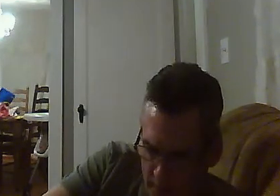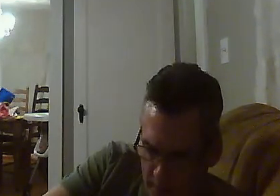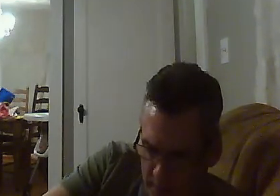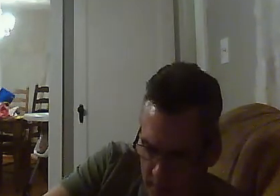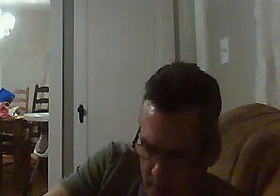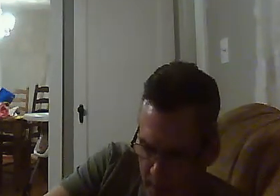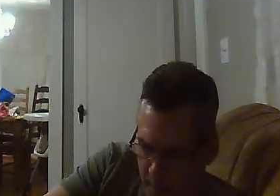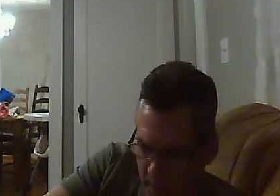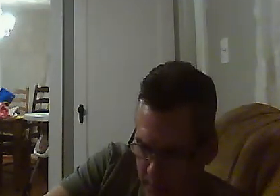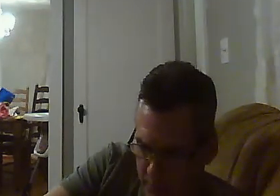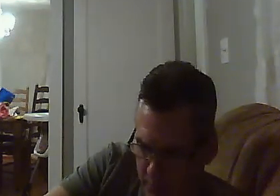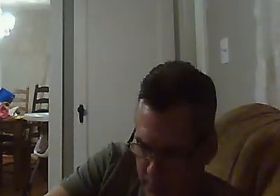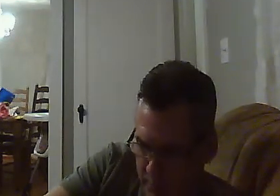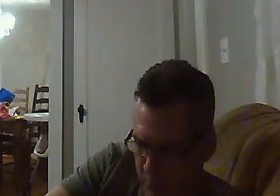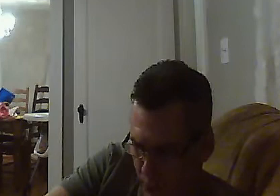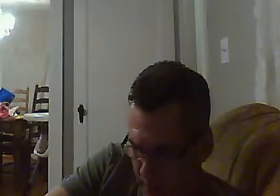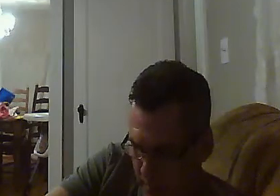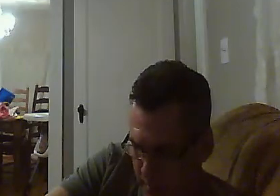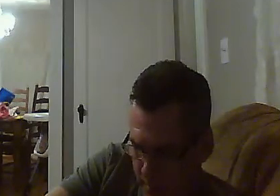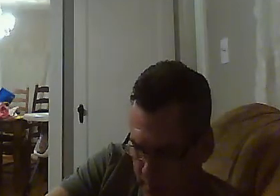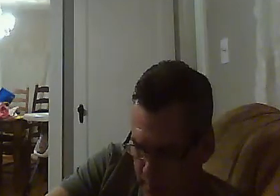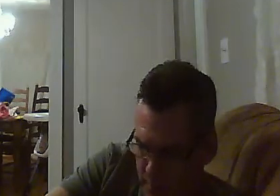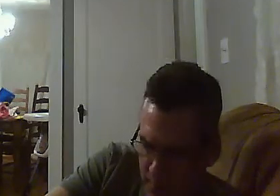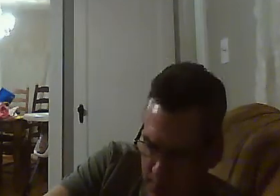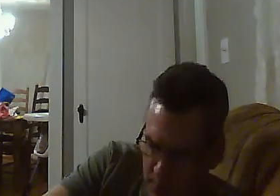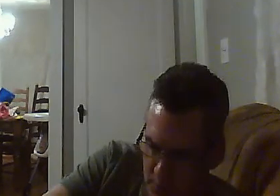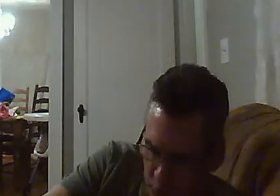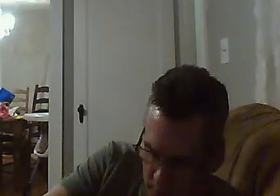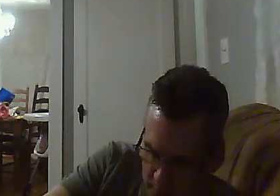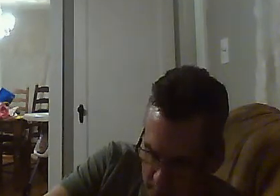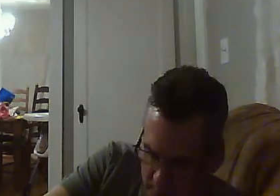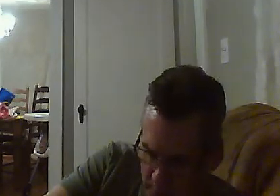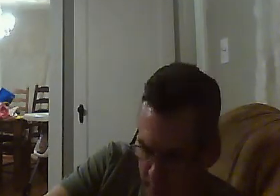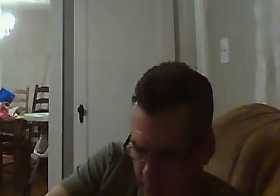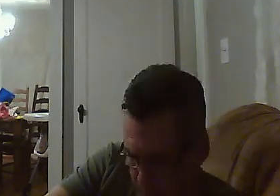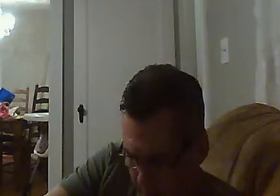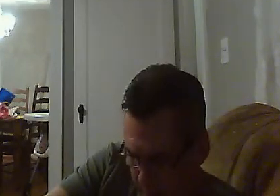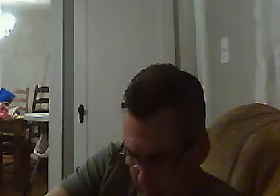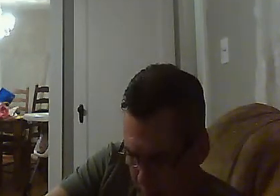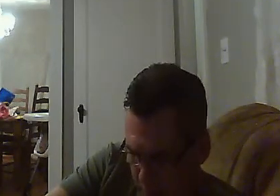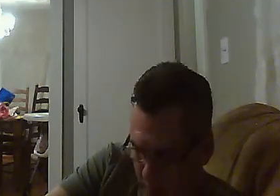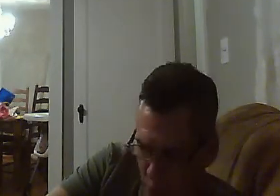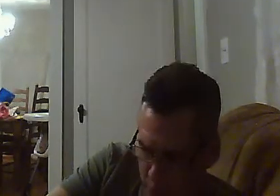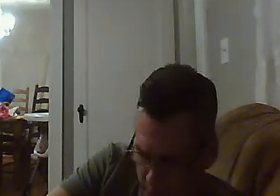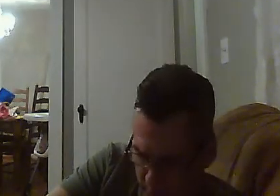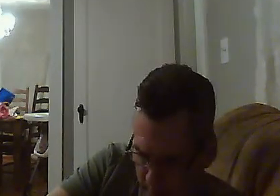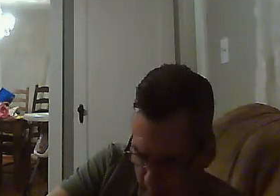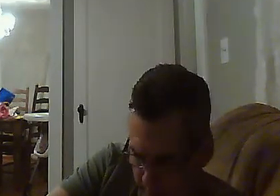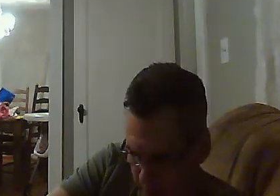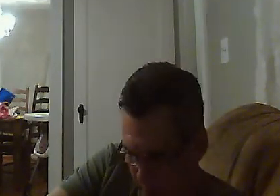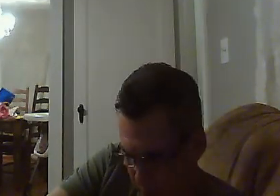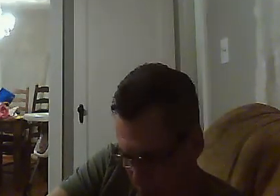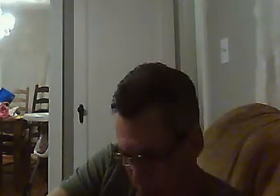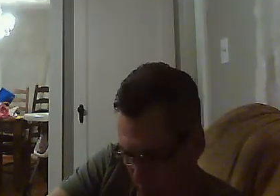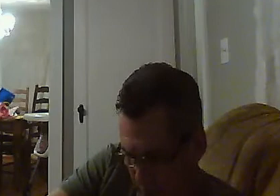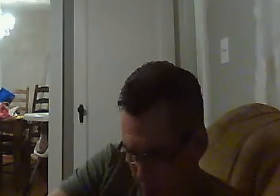10 kHz to 20 kHz, 20 kHz to 50 kHz, or 60 kHz to 100